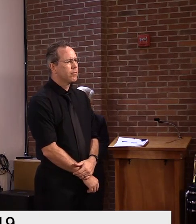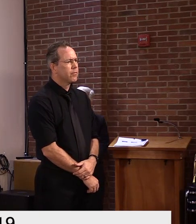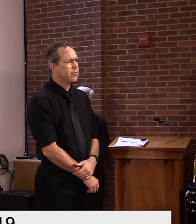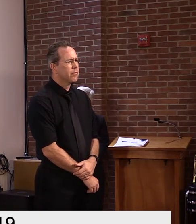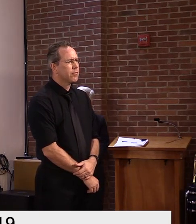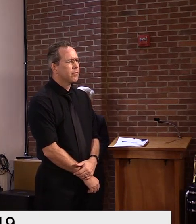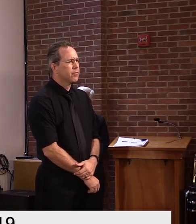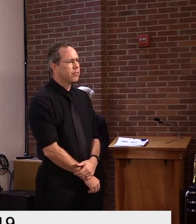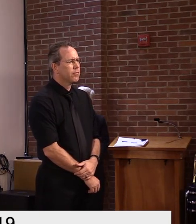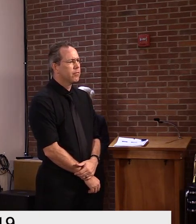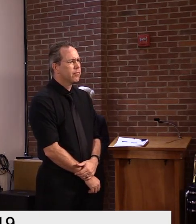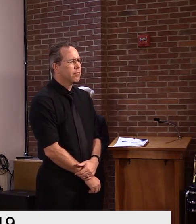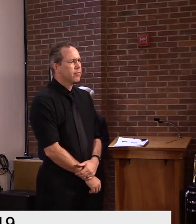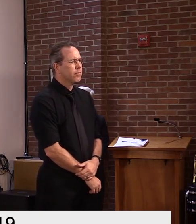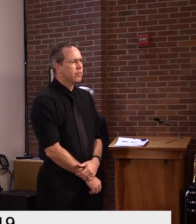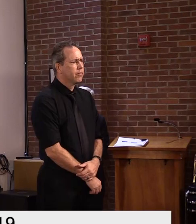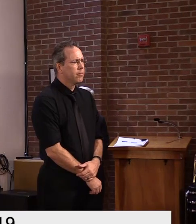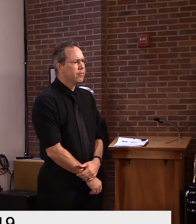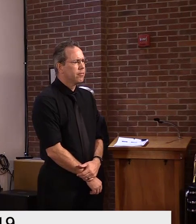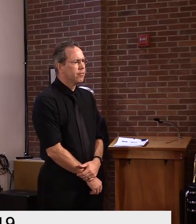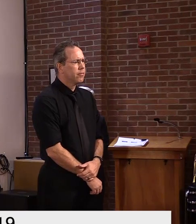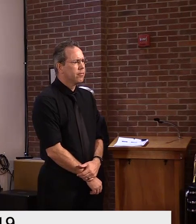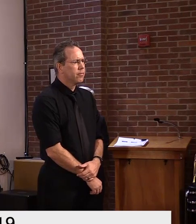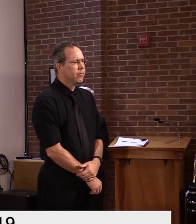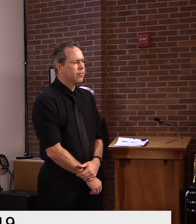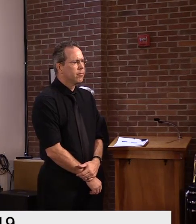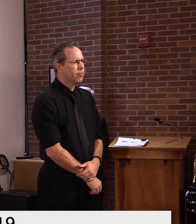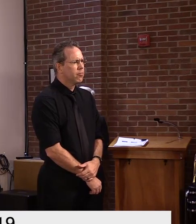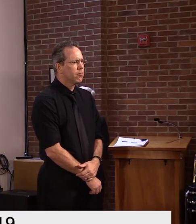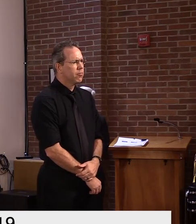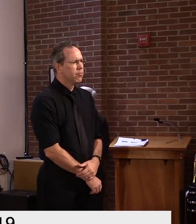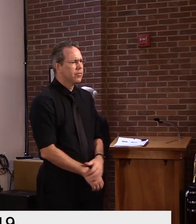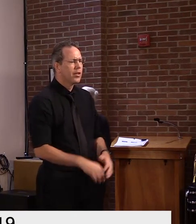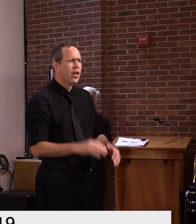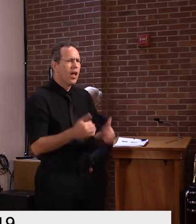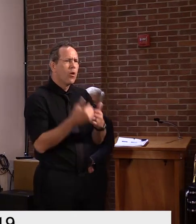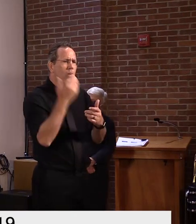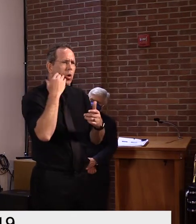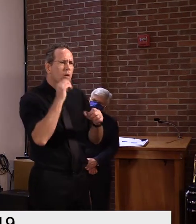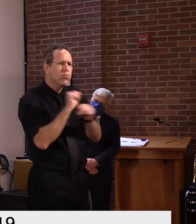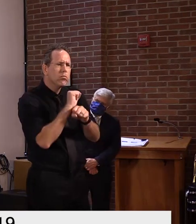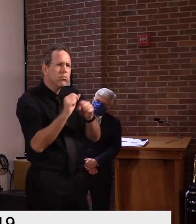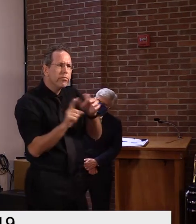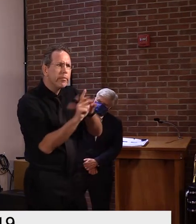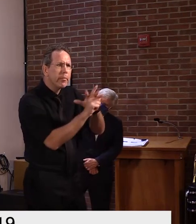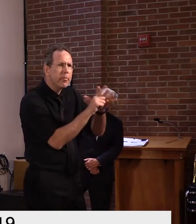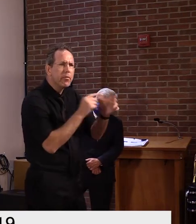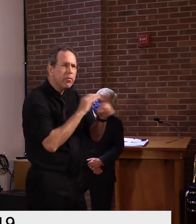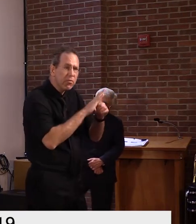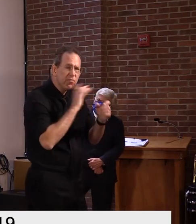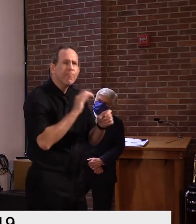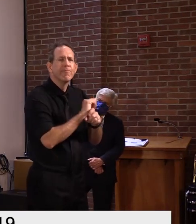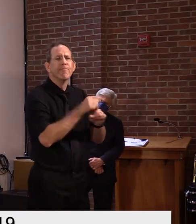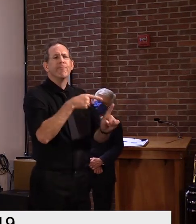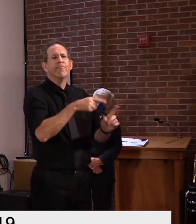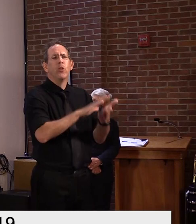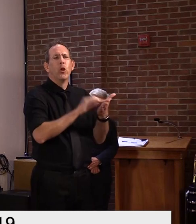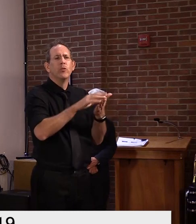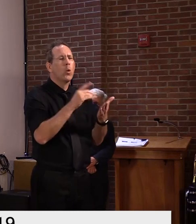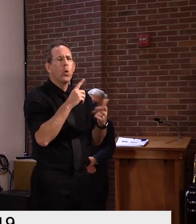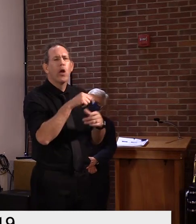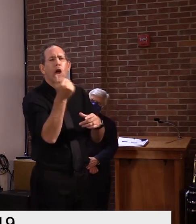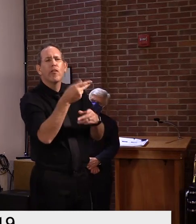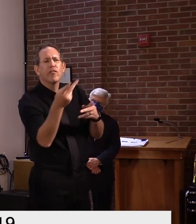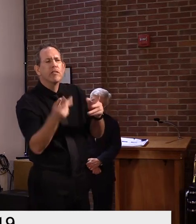due to college students or due to other factors like the reopening of K-12 schools? Yeah, so obviously every case that's a positive case gets immediately interviewed